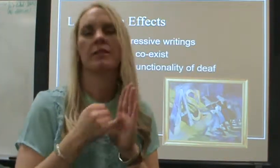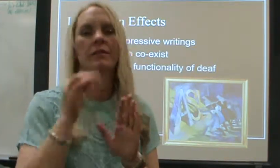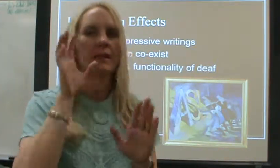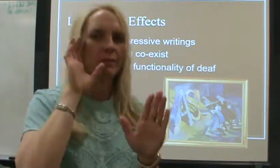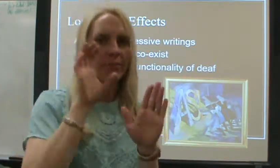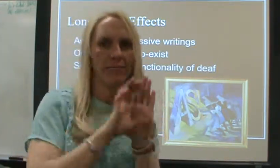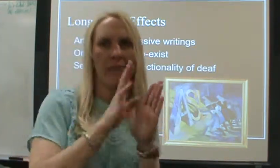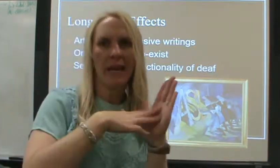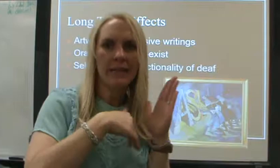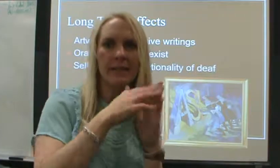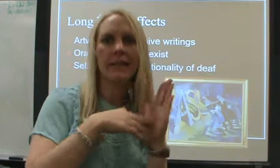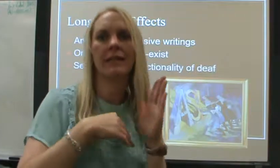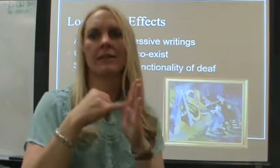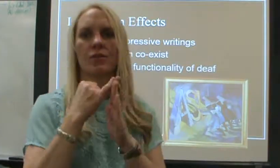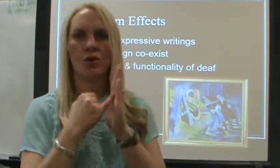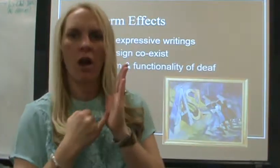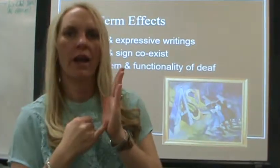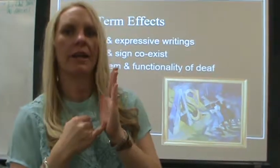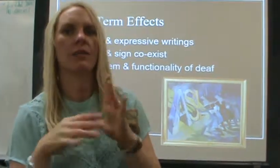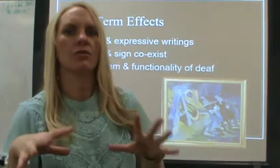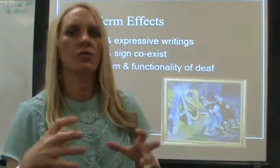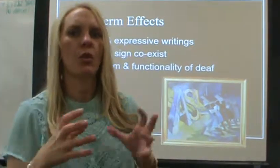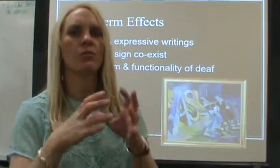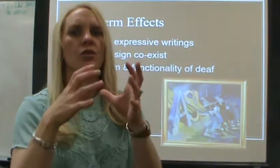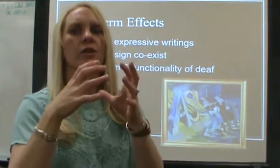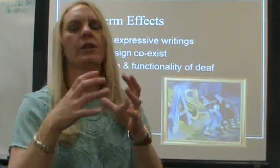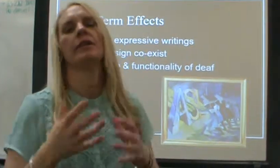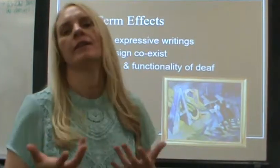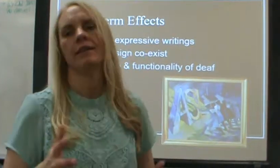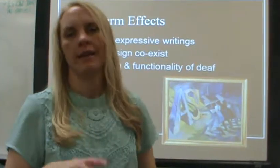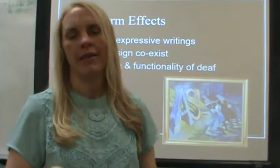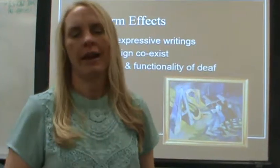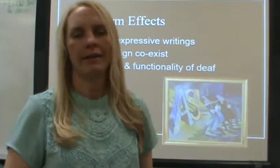right? Paintings, drawing, sculpture, and that.